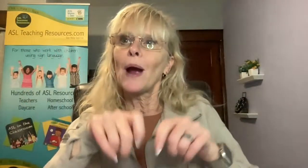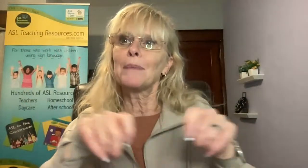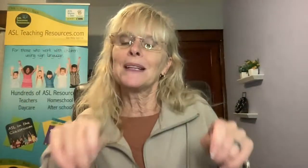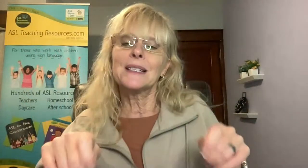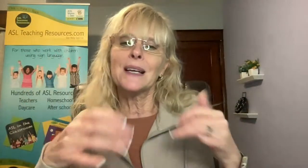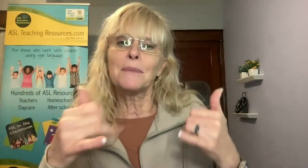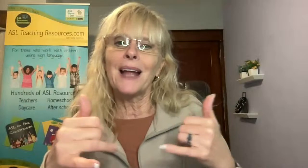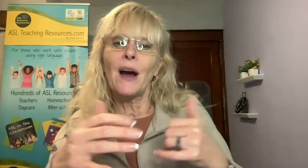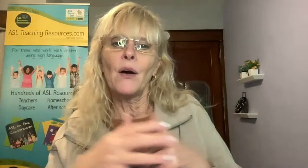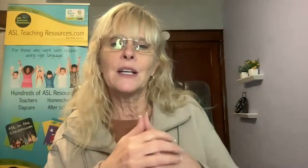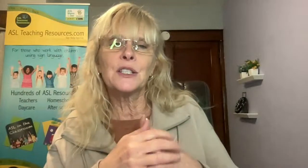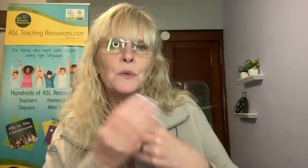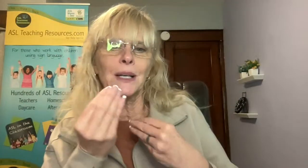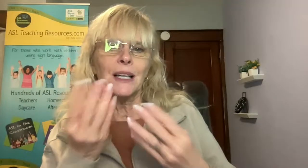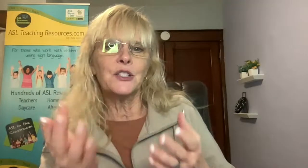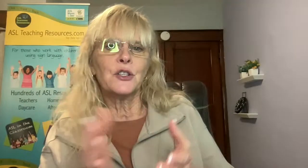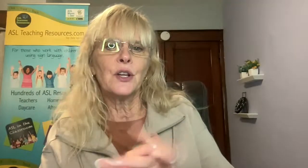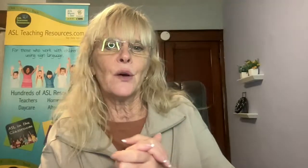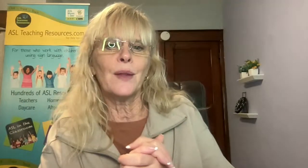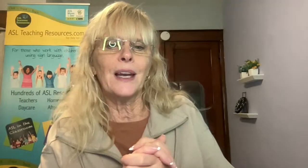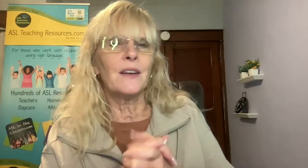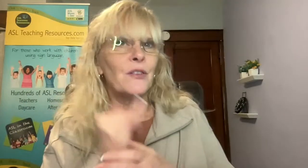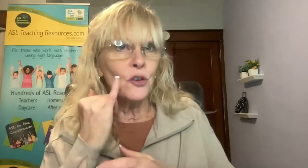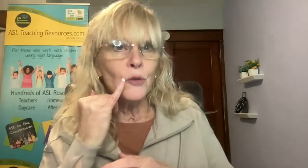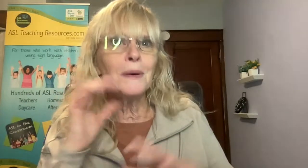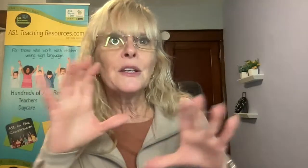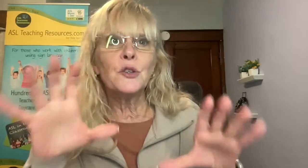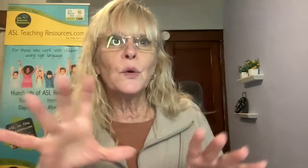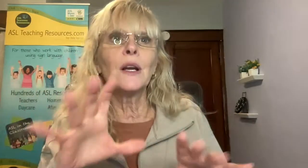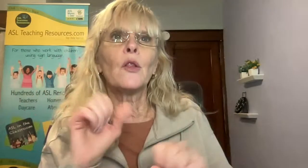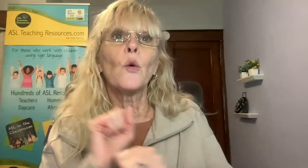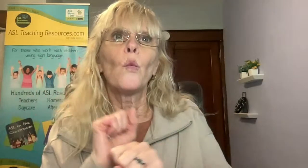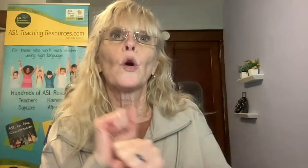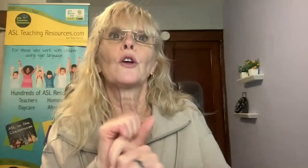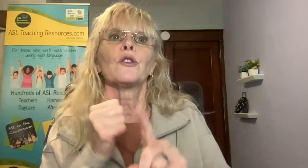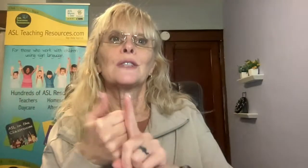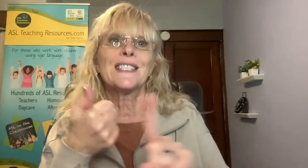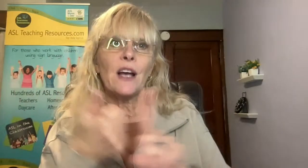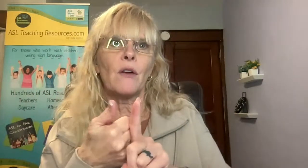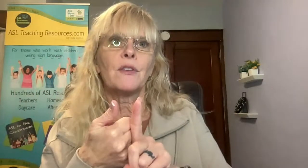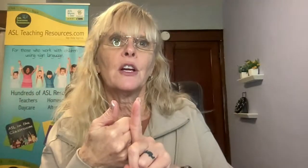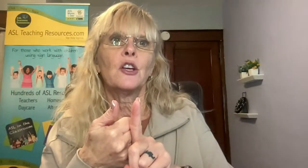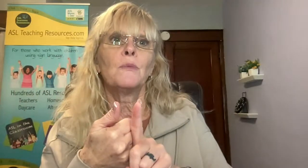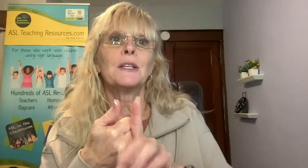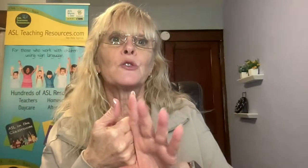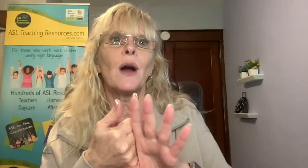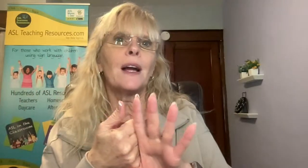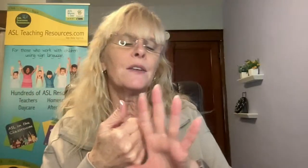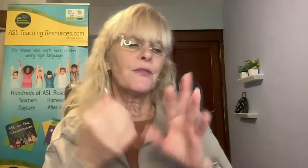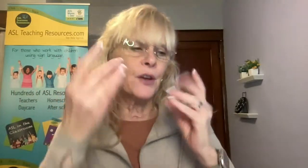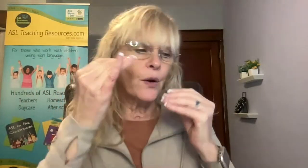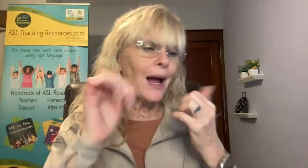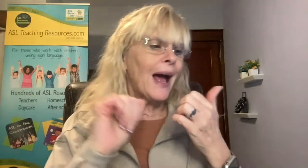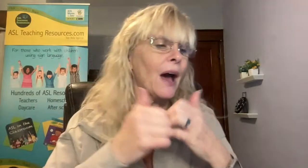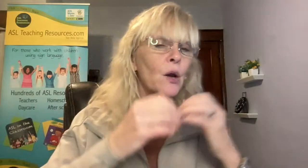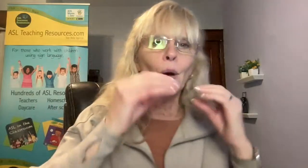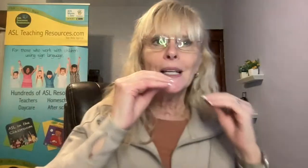wrapping this up now and just want to let you know that if you've been doing the work yourself, You've been trying to figure out, how do I